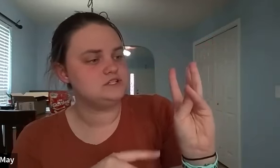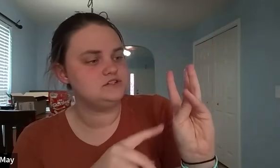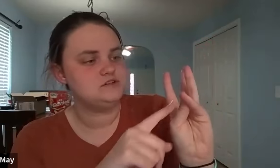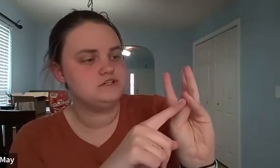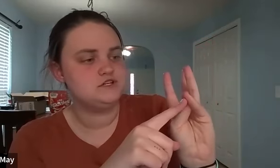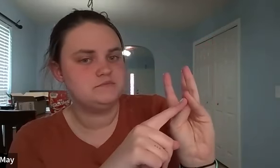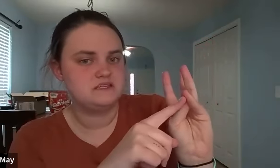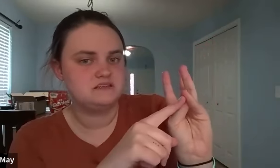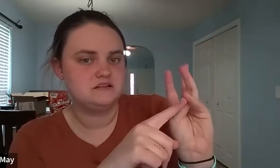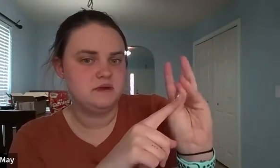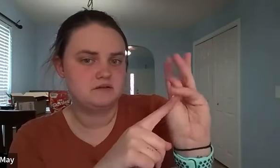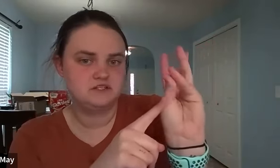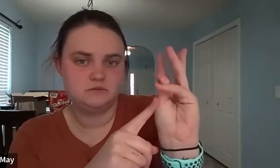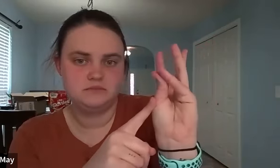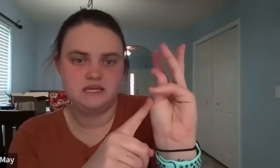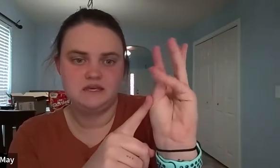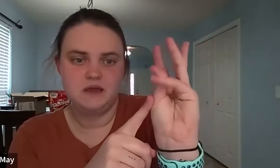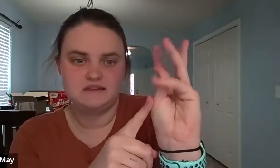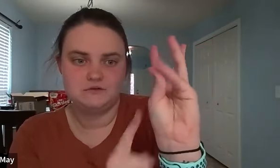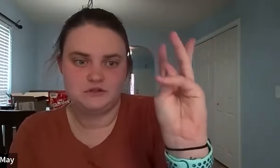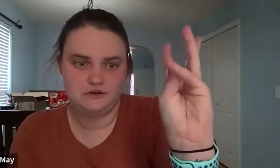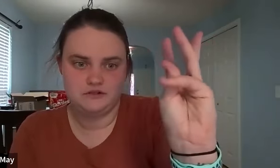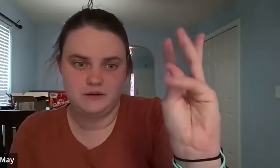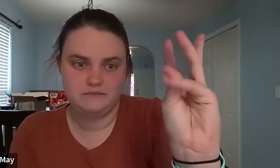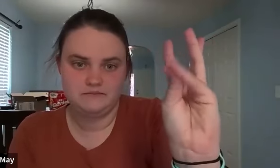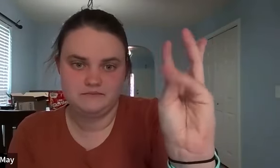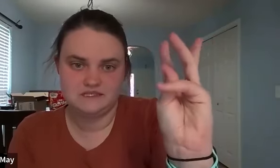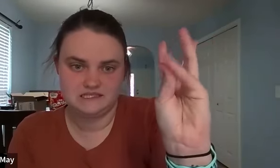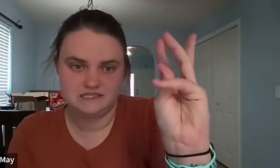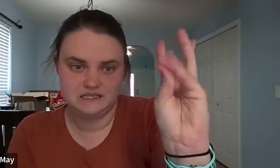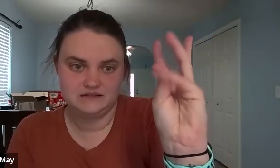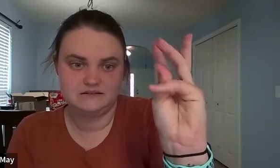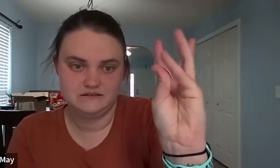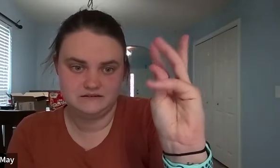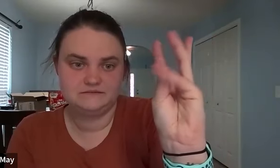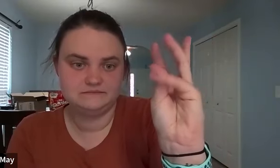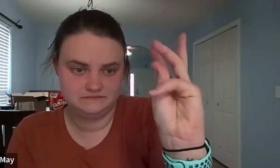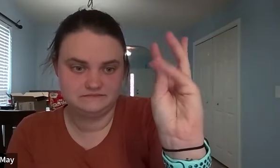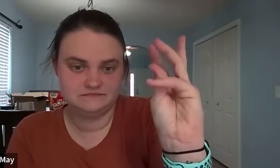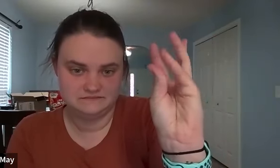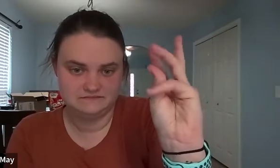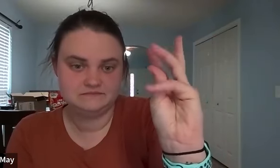you do is you basically bounce your pinky back and forth on your thumb. 16. And